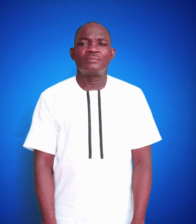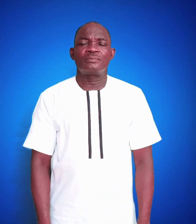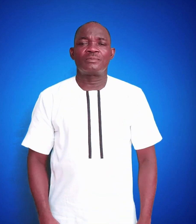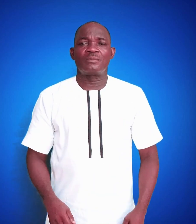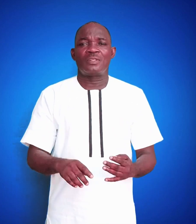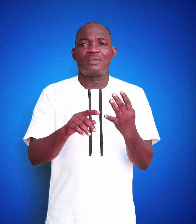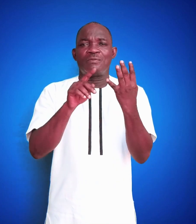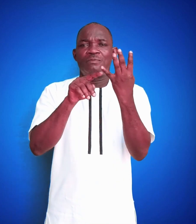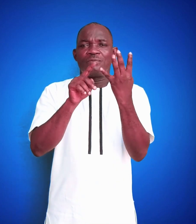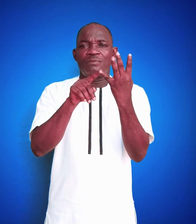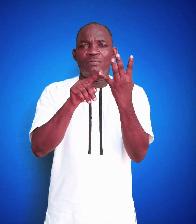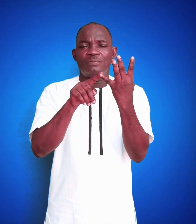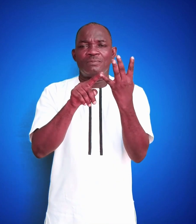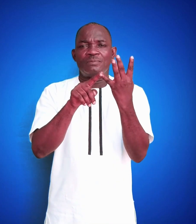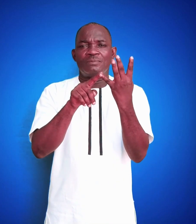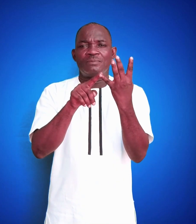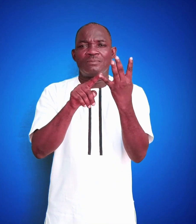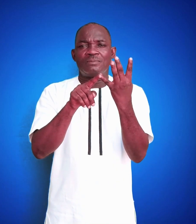4.